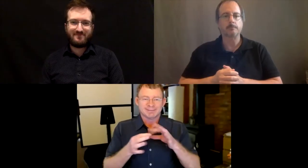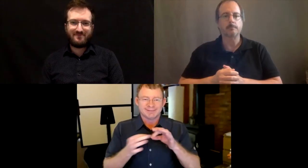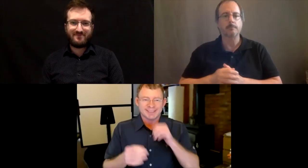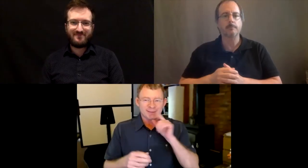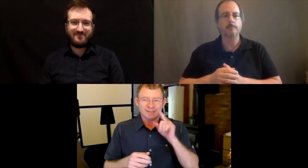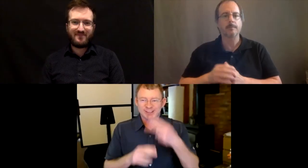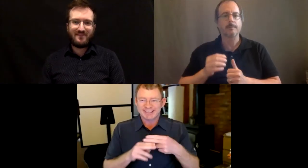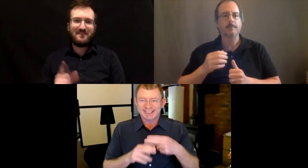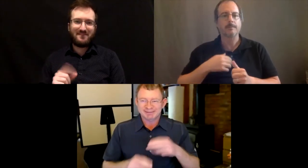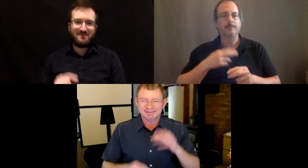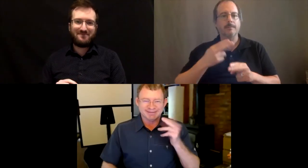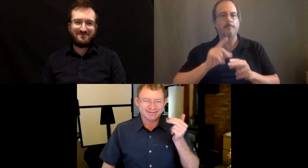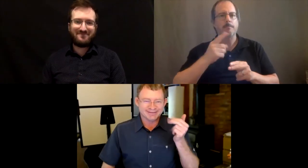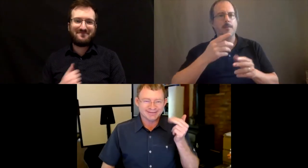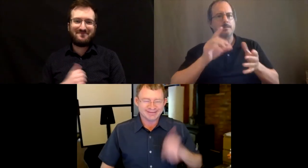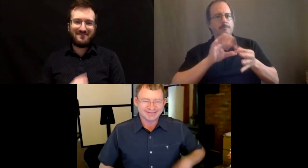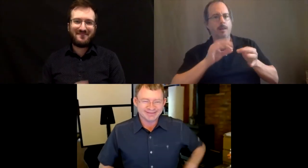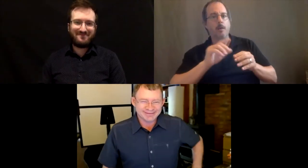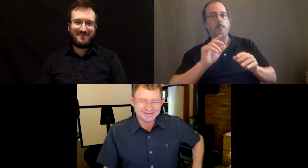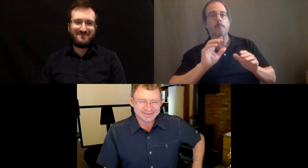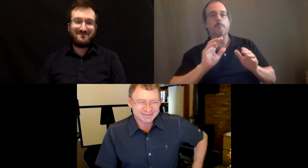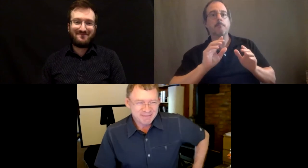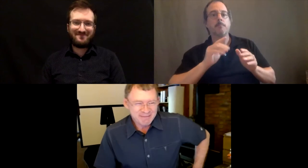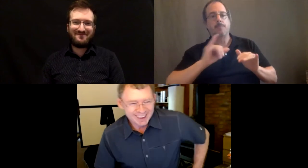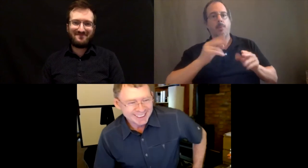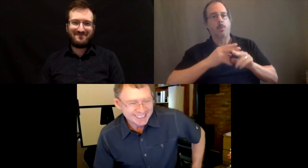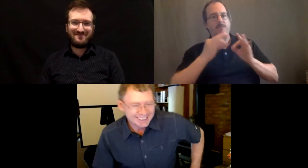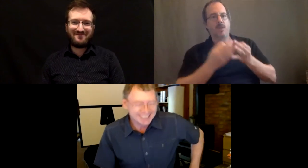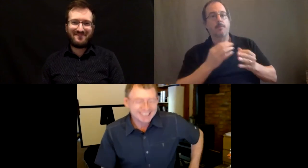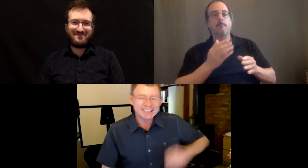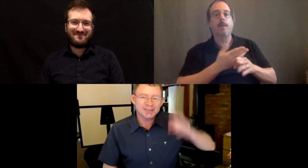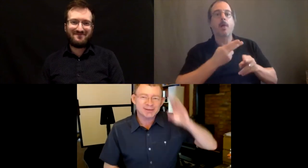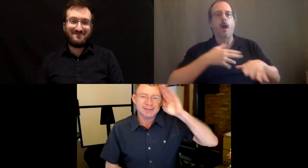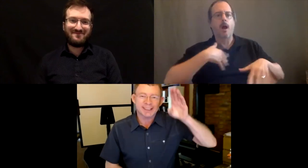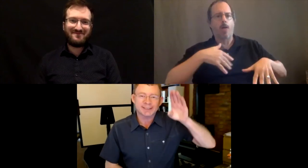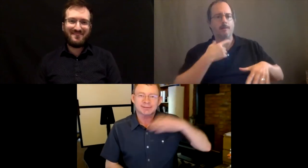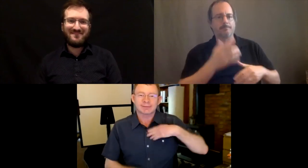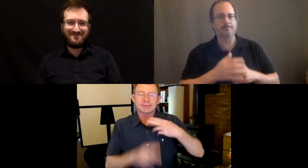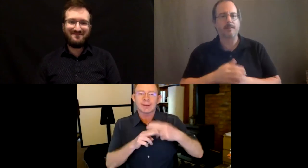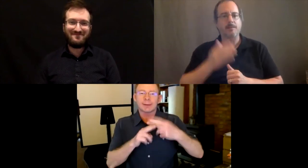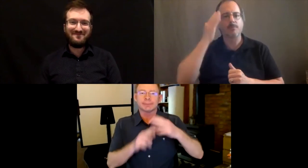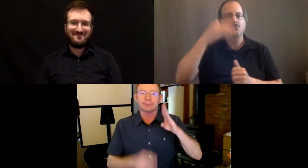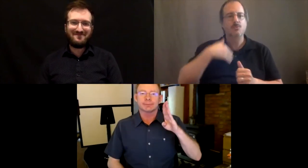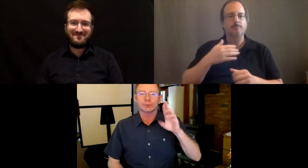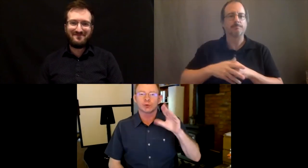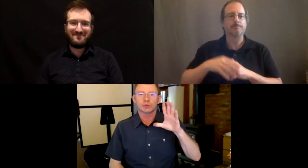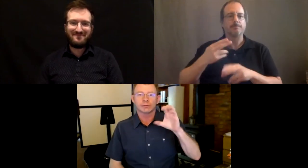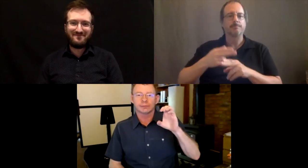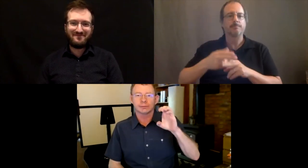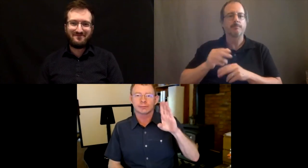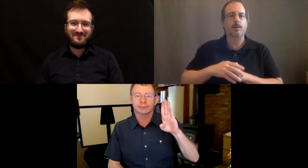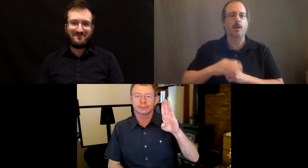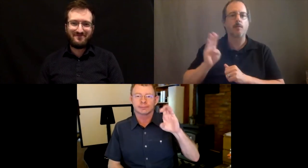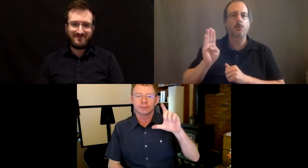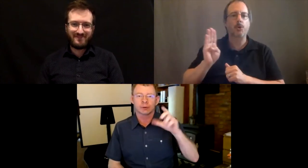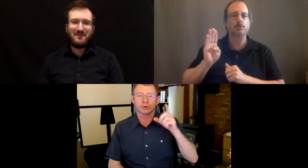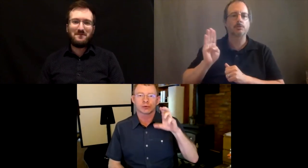You just introduced me by my name, Belcher. That's not my first name. Hi, everyone. My name is Bruce